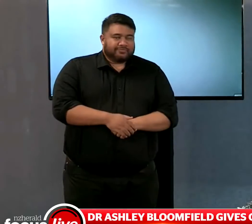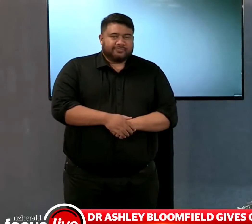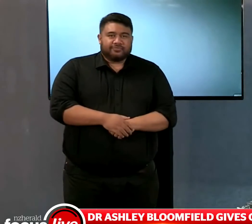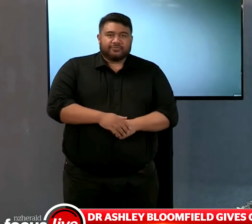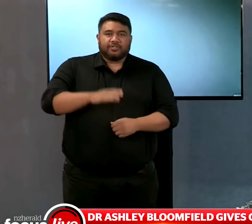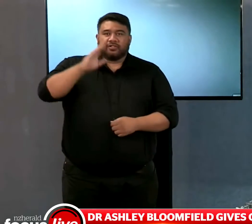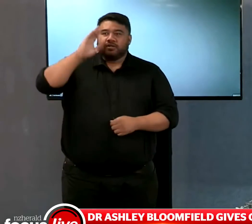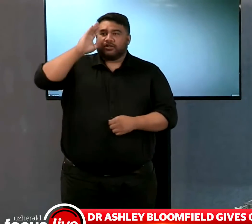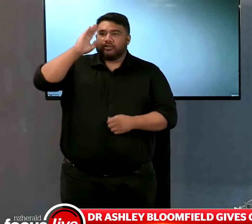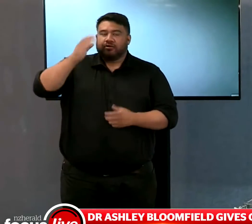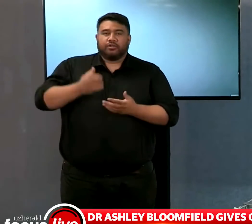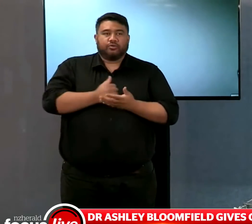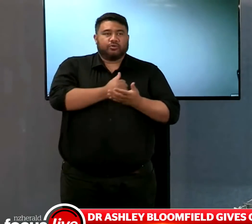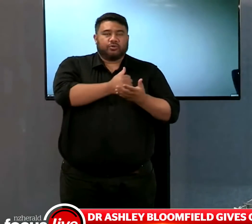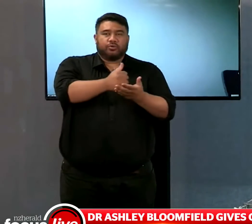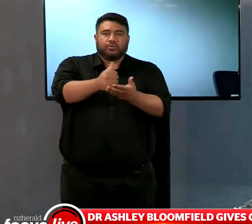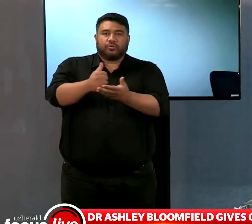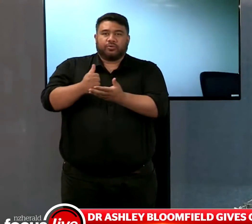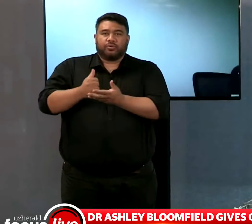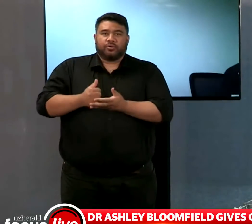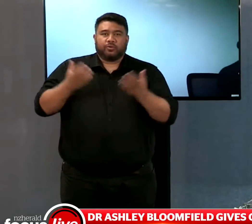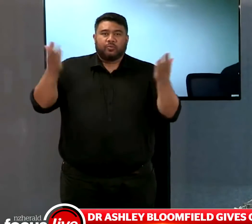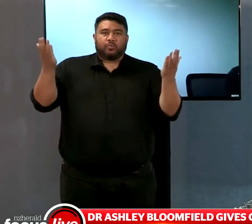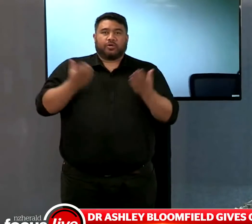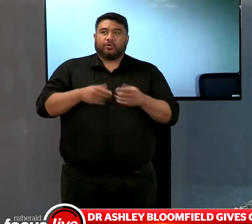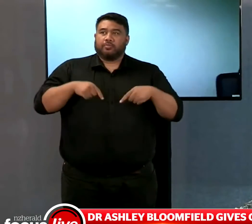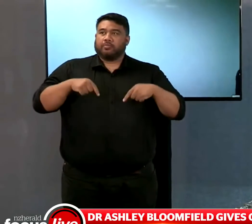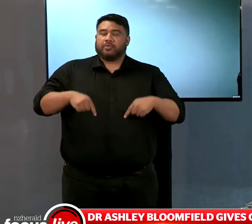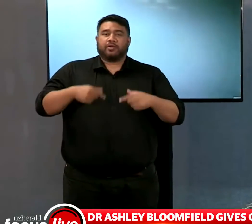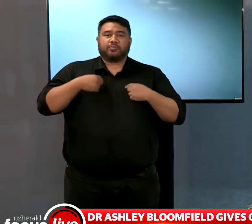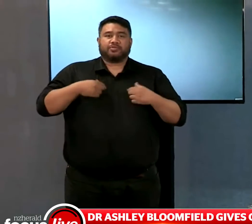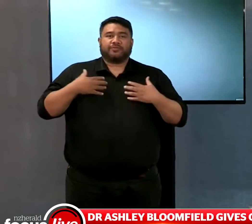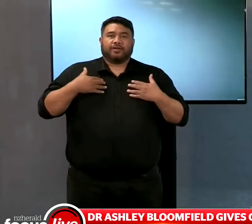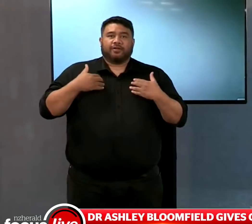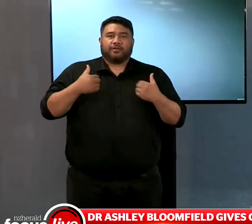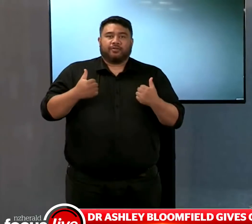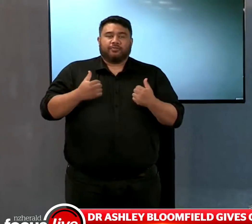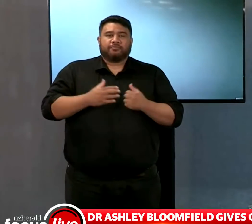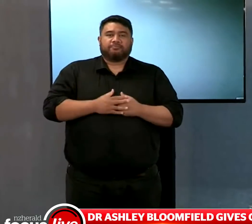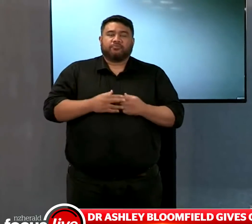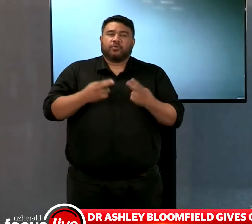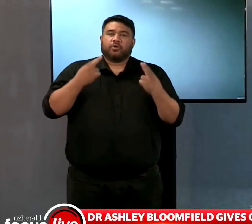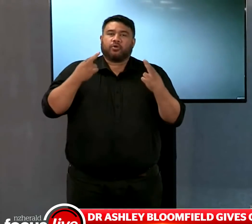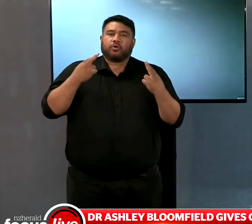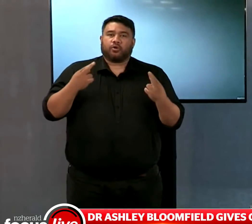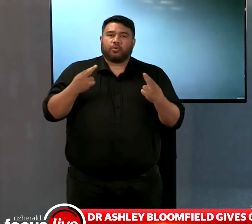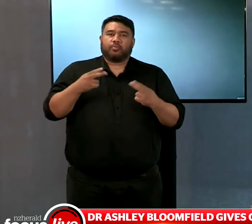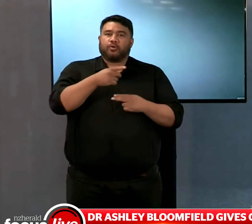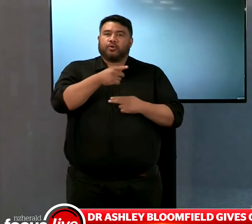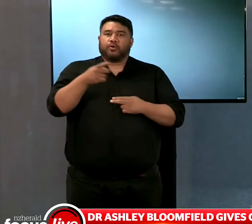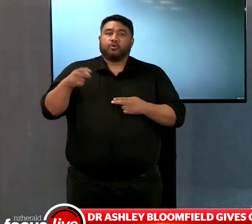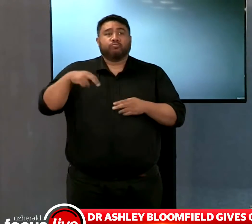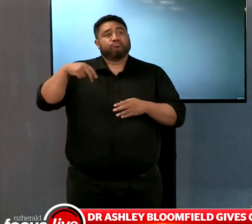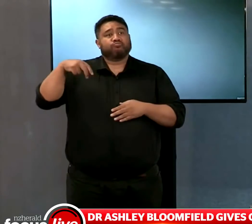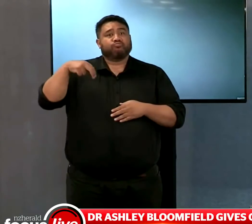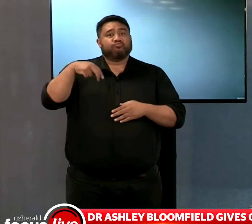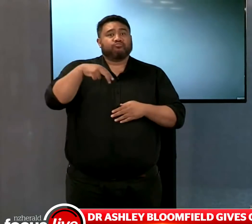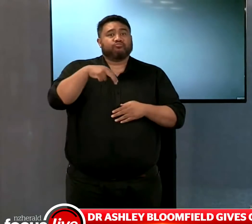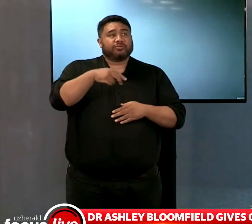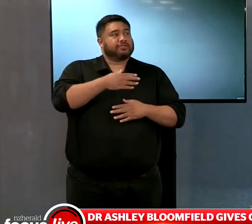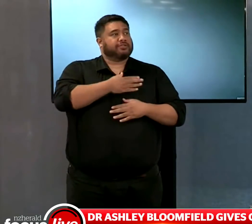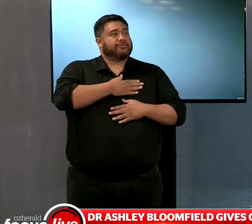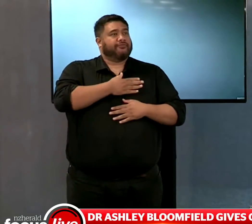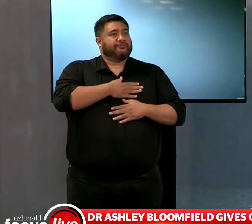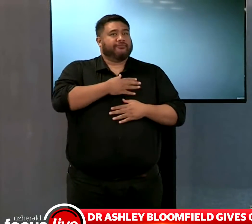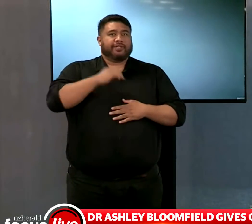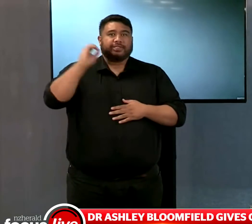Well, kia ora koutou katoa. Welcome again to Manatū Hauora. I hope you had a sunny and safe trip up the road here to the update